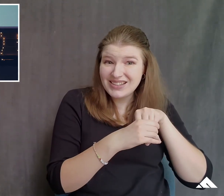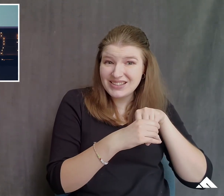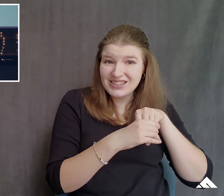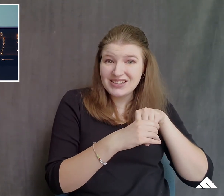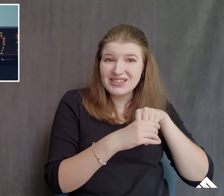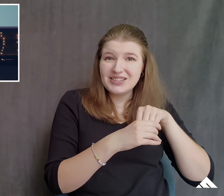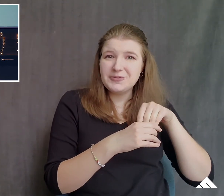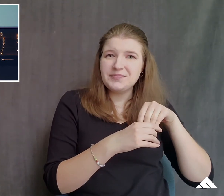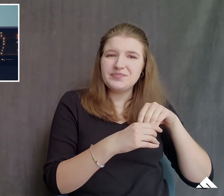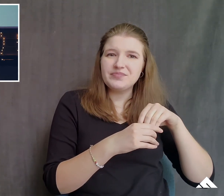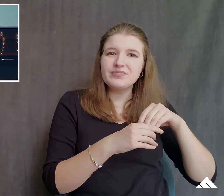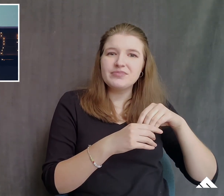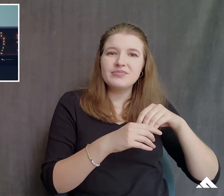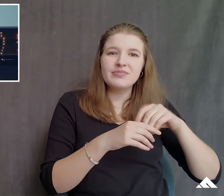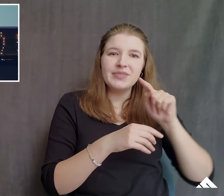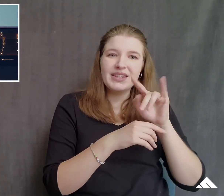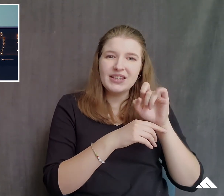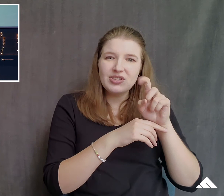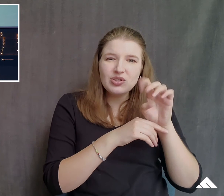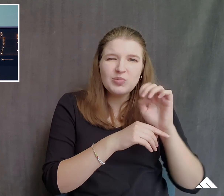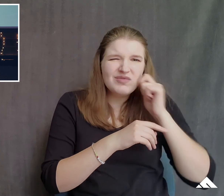there's a deterioration of the tissue.